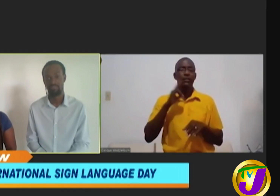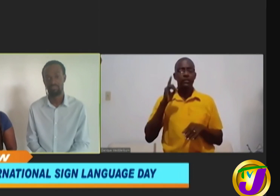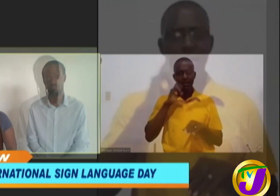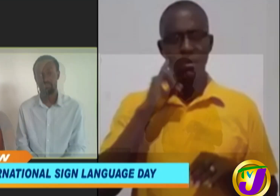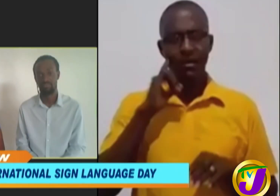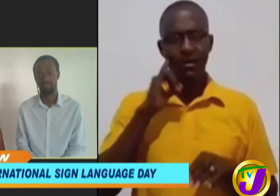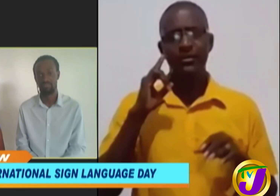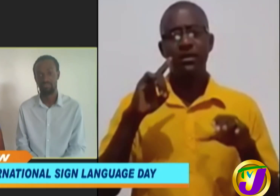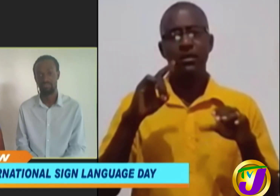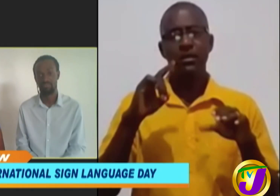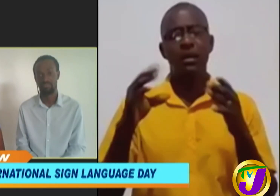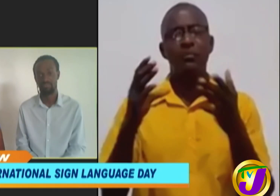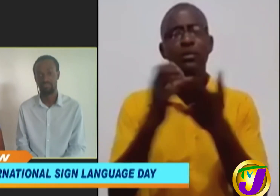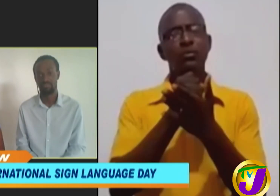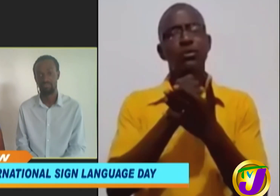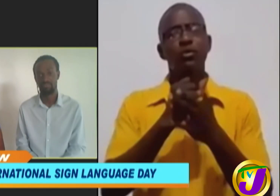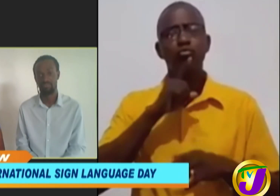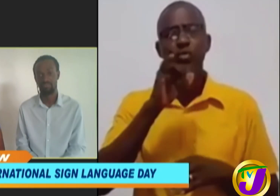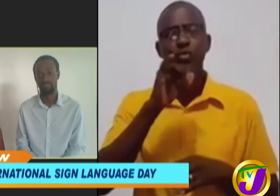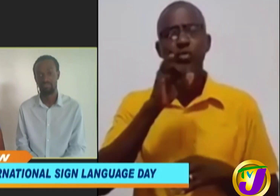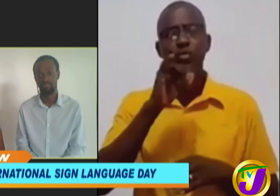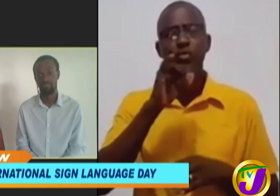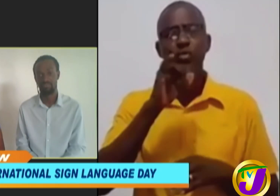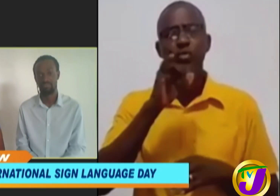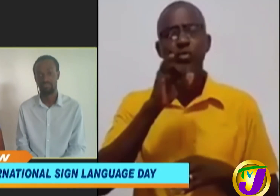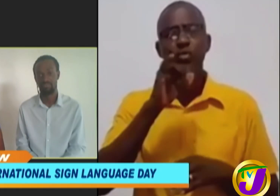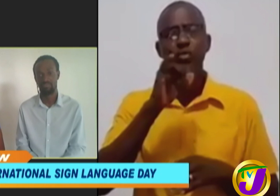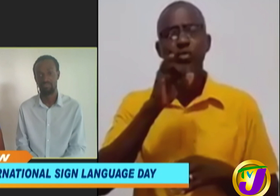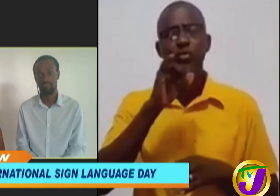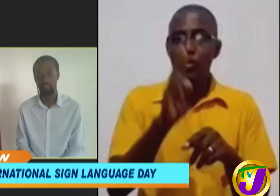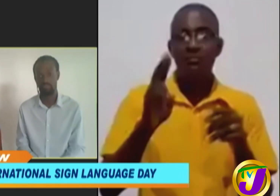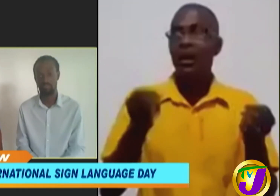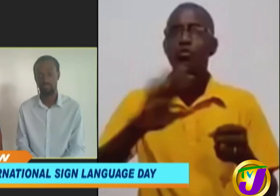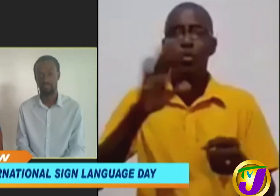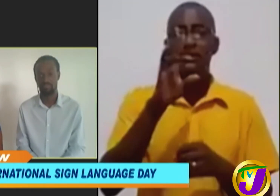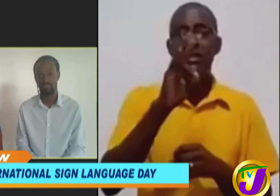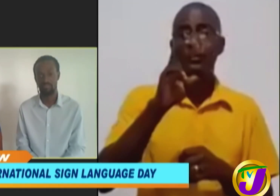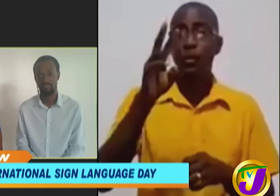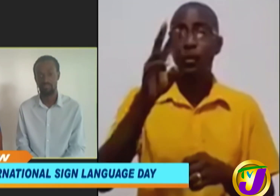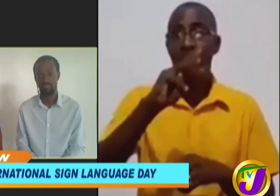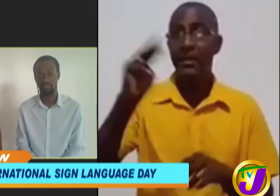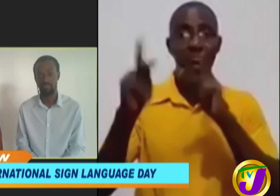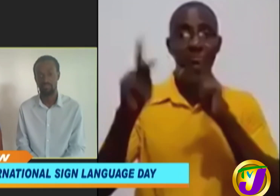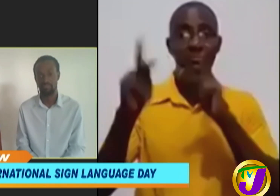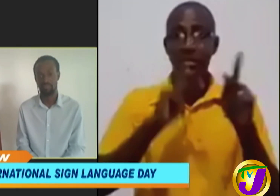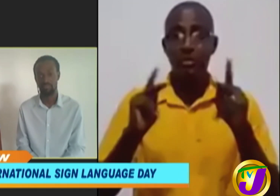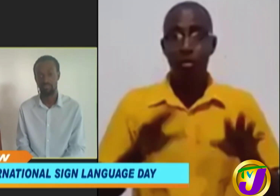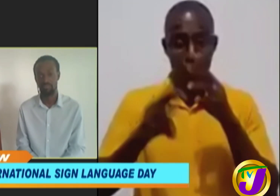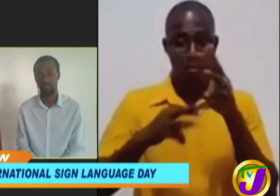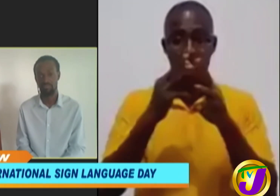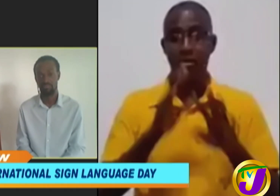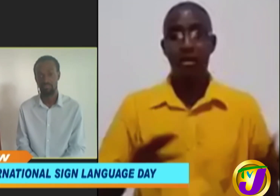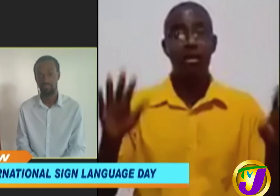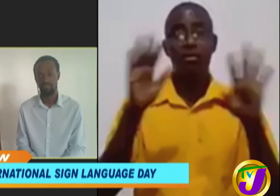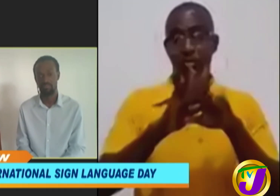a documented language used by approximately 72 million people across the globe. And there are around